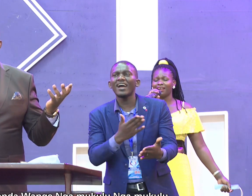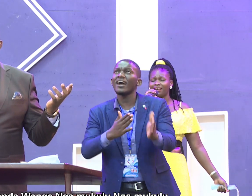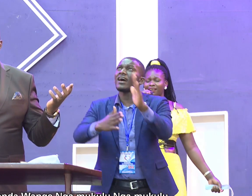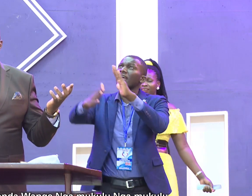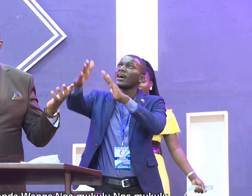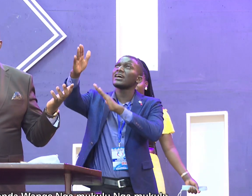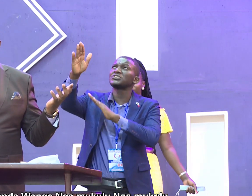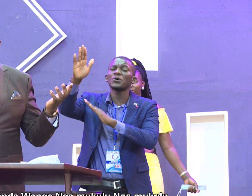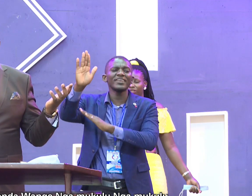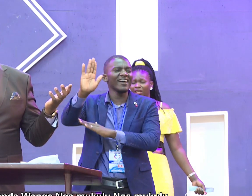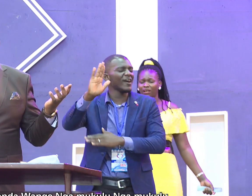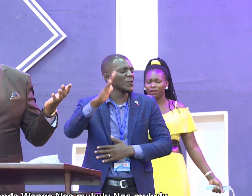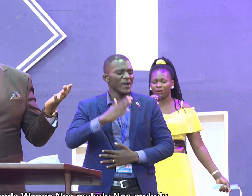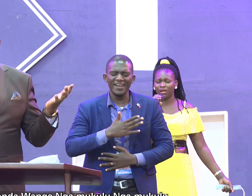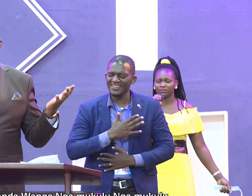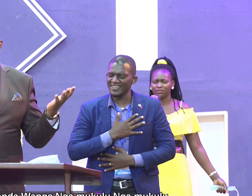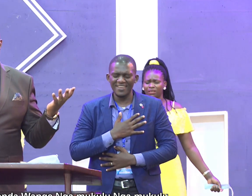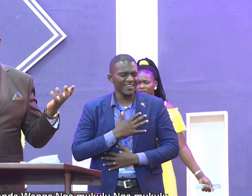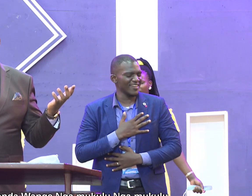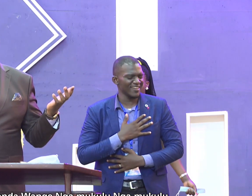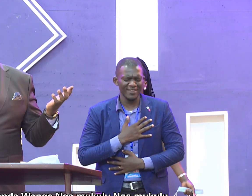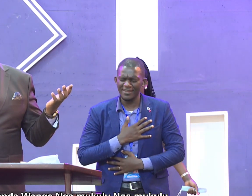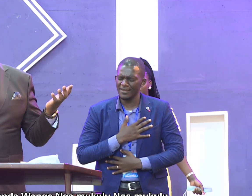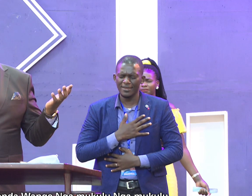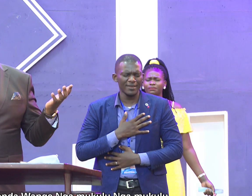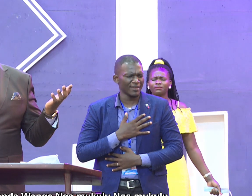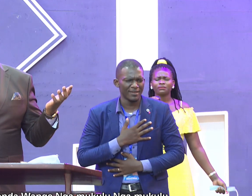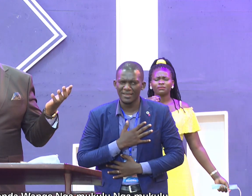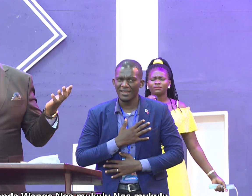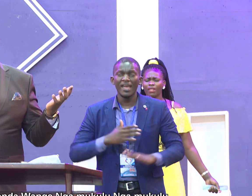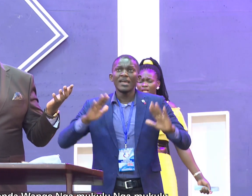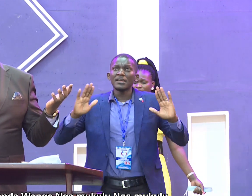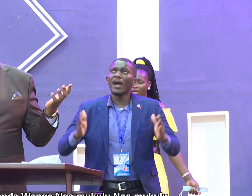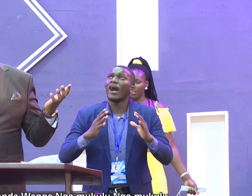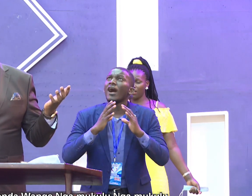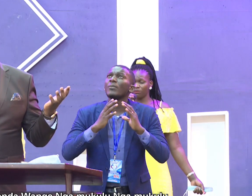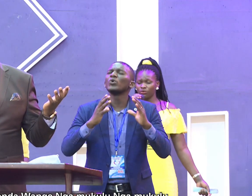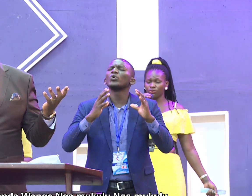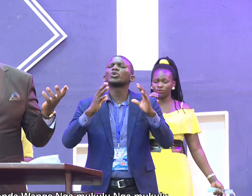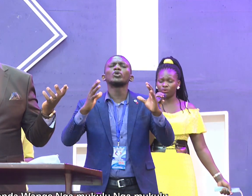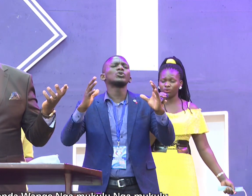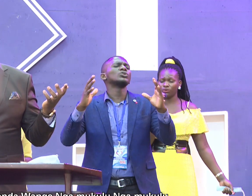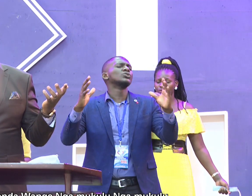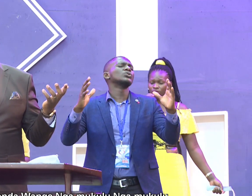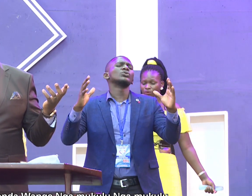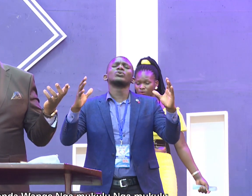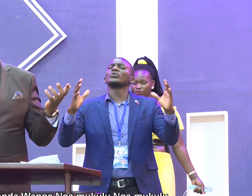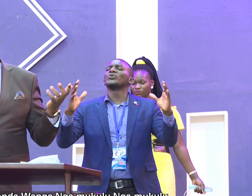emuyimbira katonda wange namukuru.